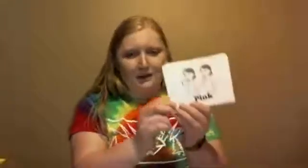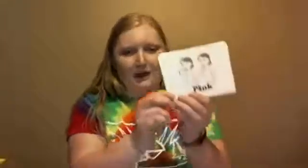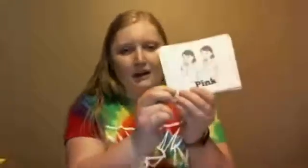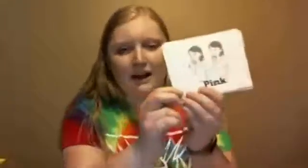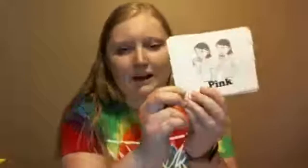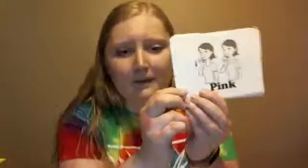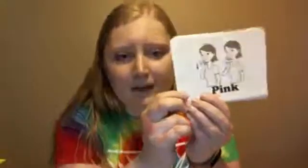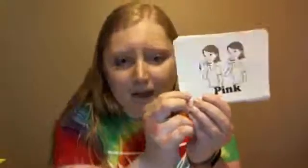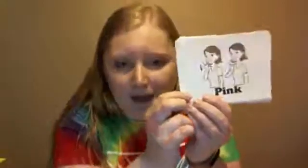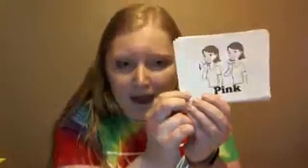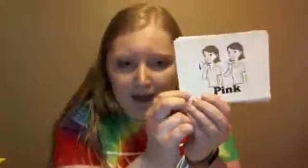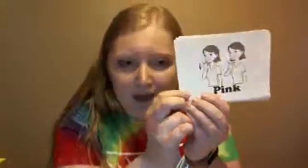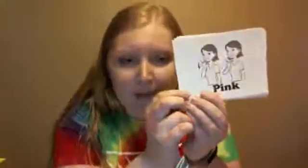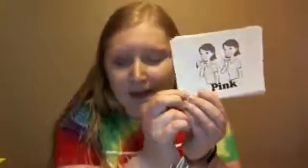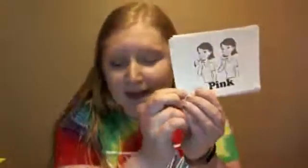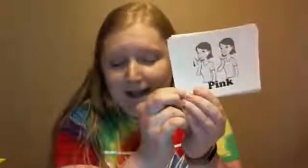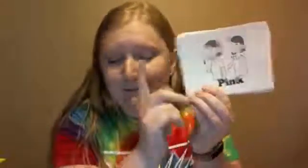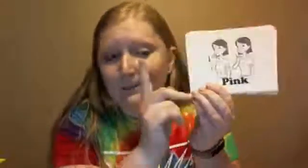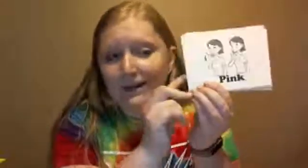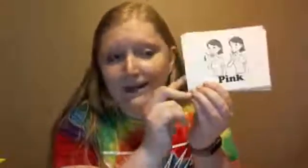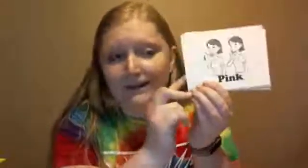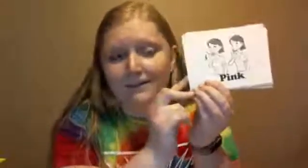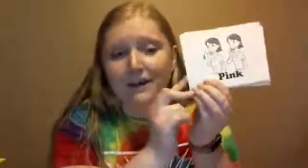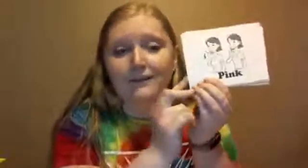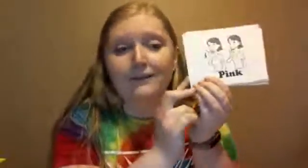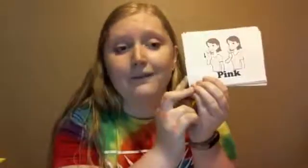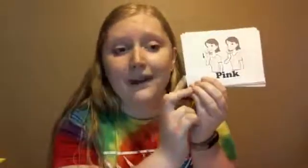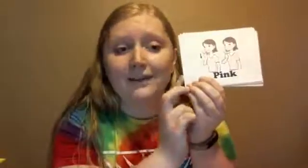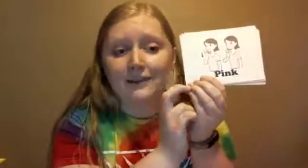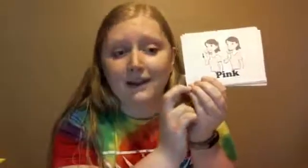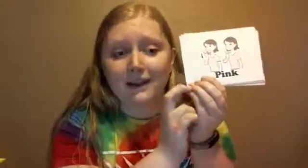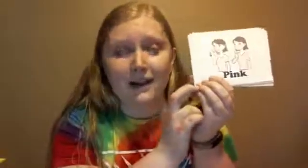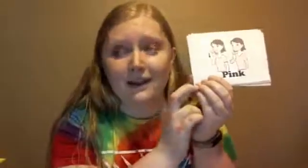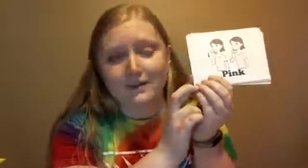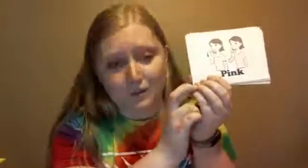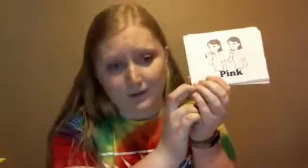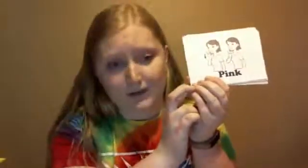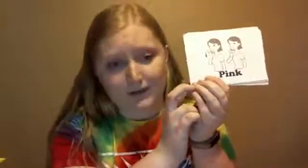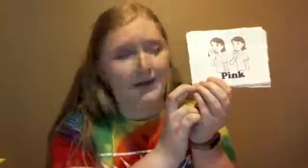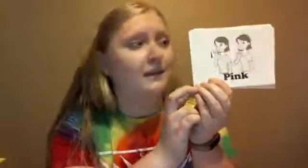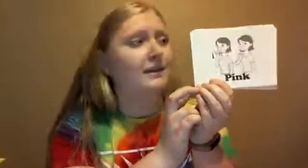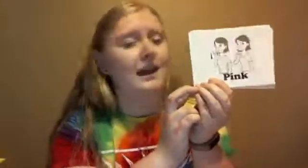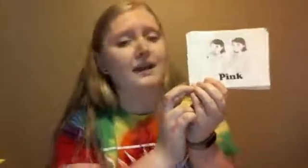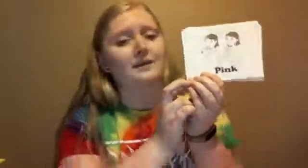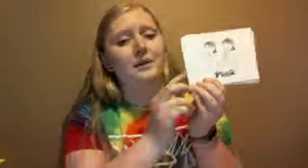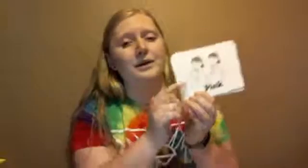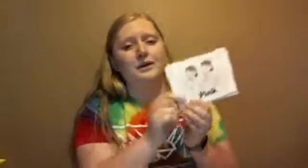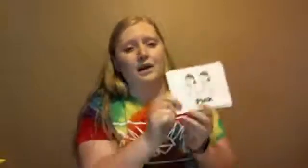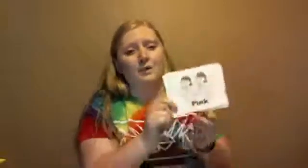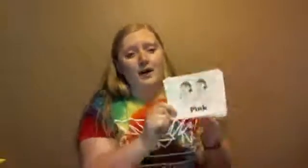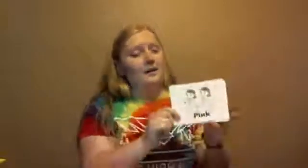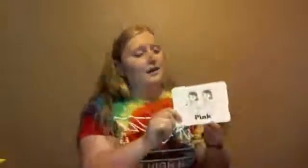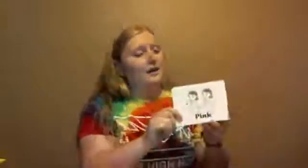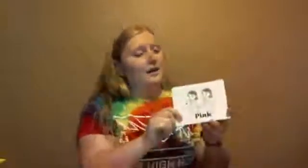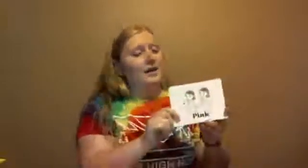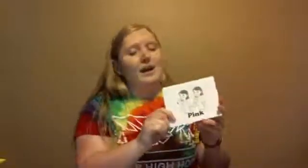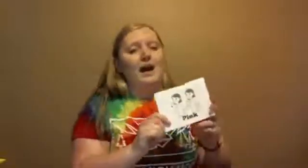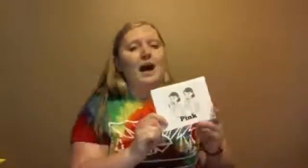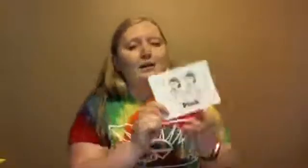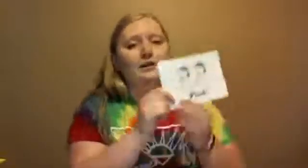All right. And then pink. Pink is my favorite color, as you will learn later today, because we're going to talk about how to